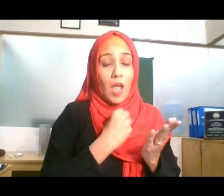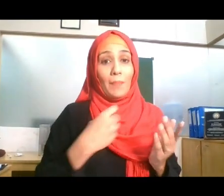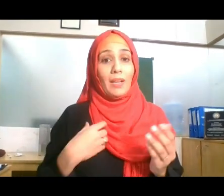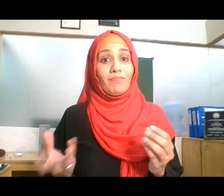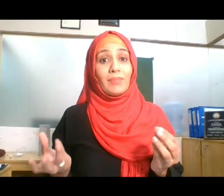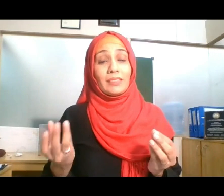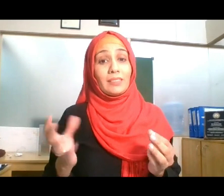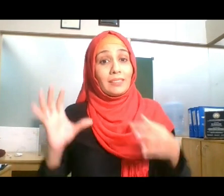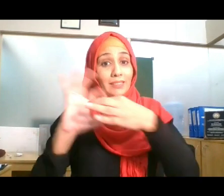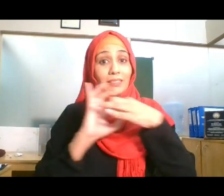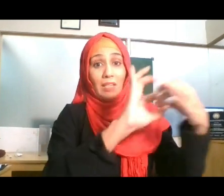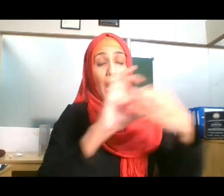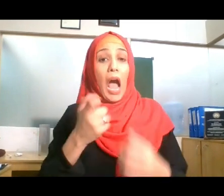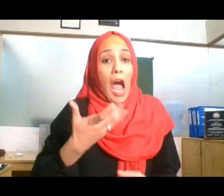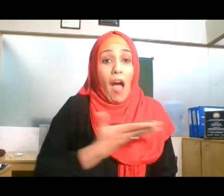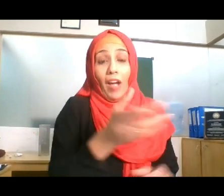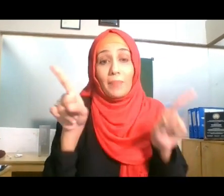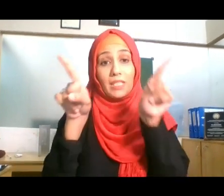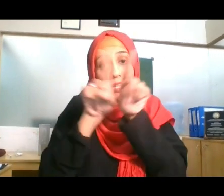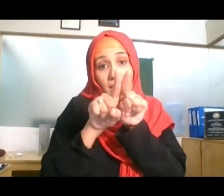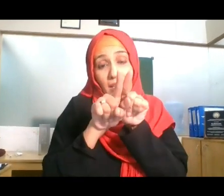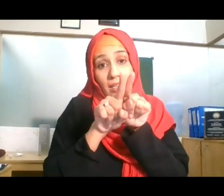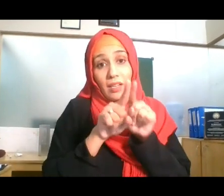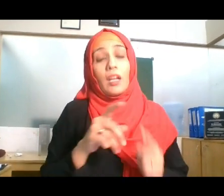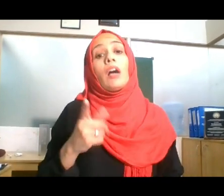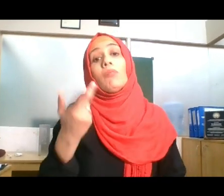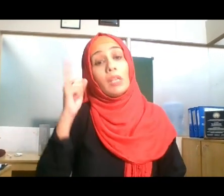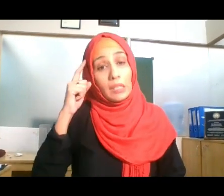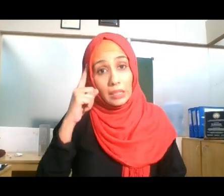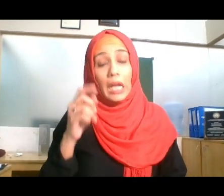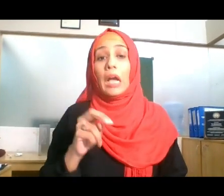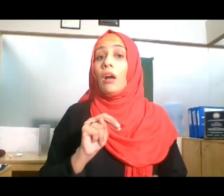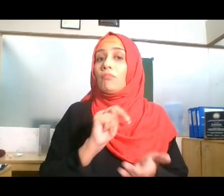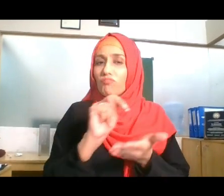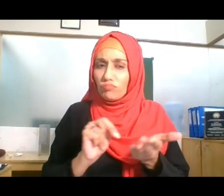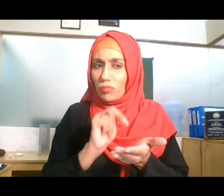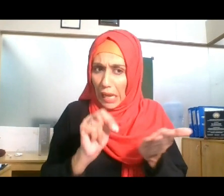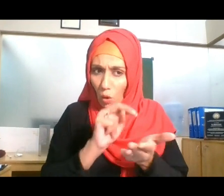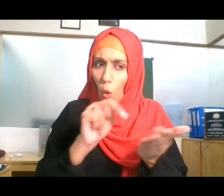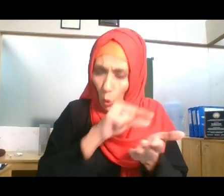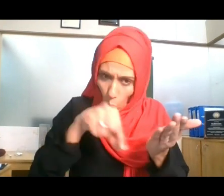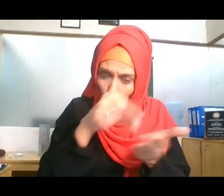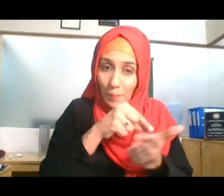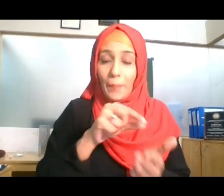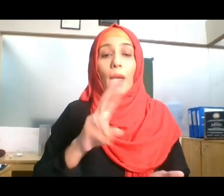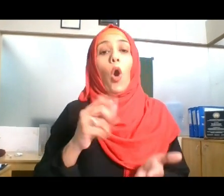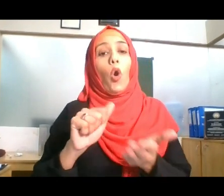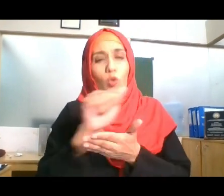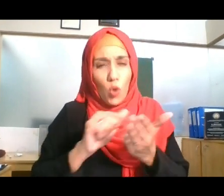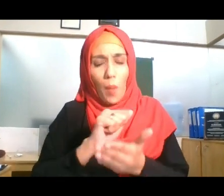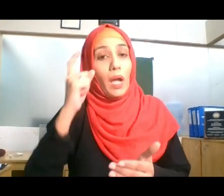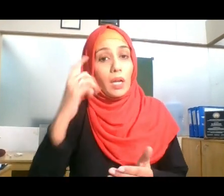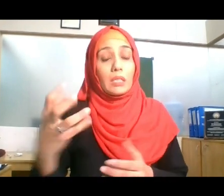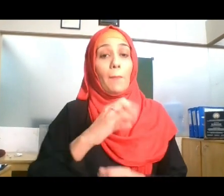the public spaces, right, with regional and national governments to allow for that political will that is always necessary within the